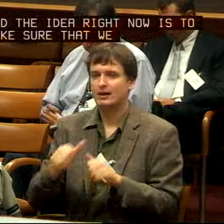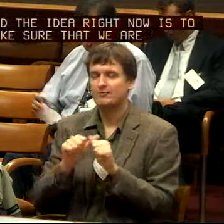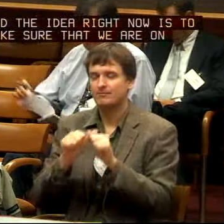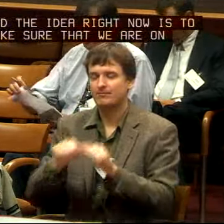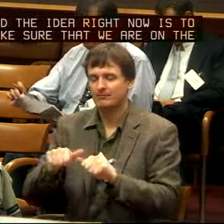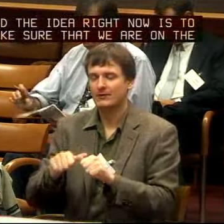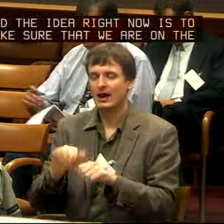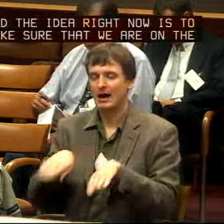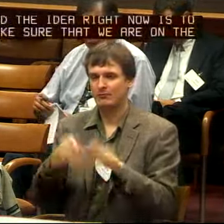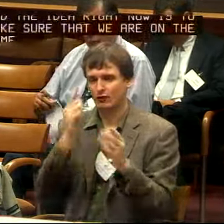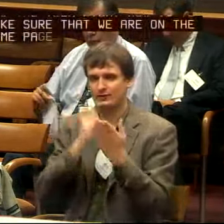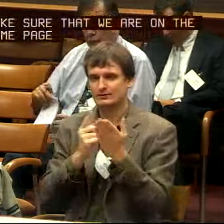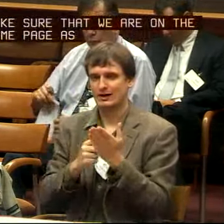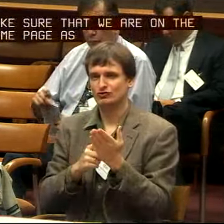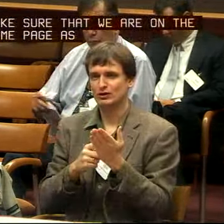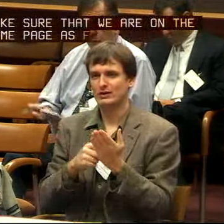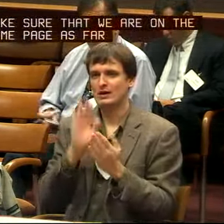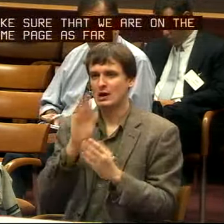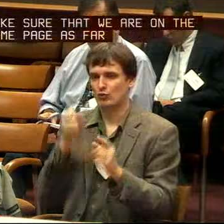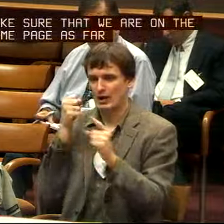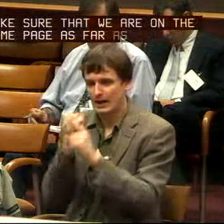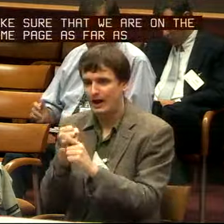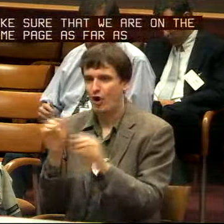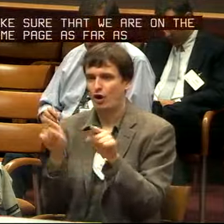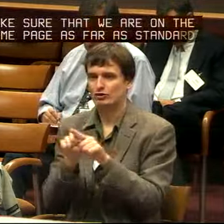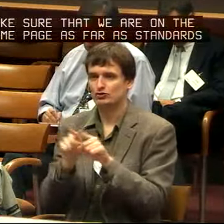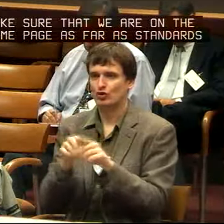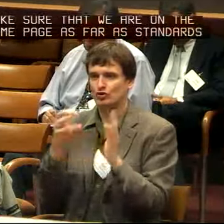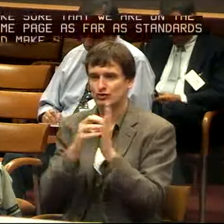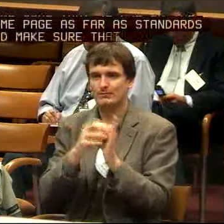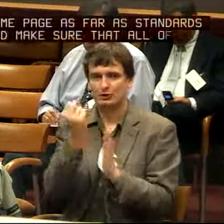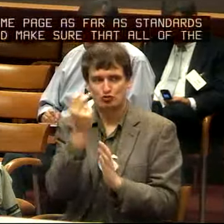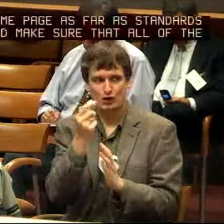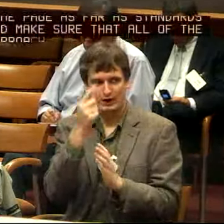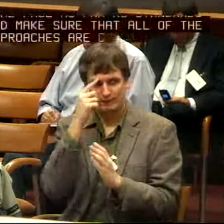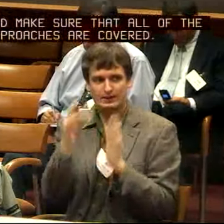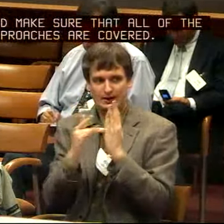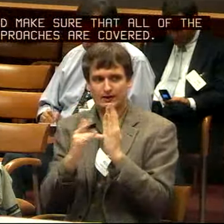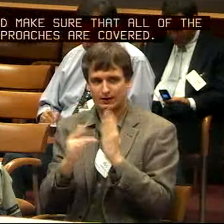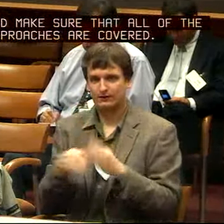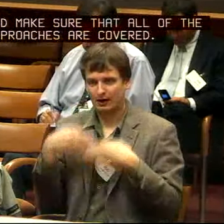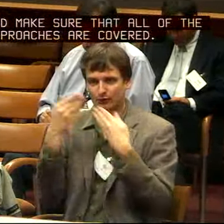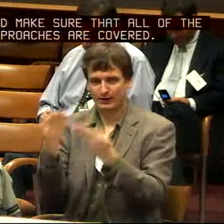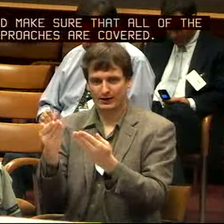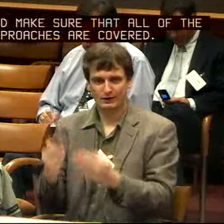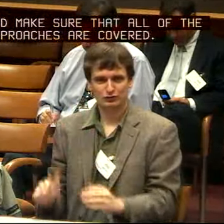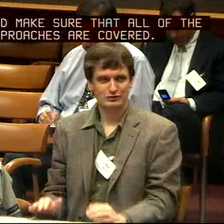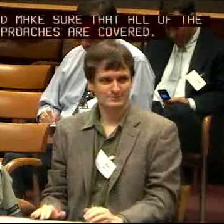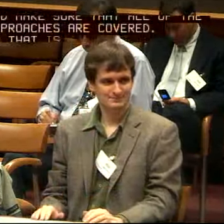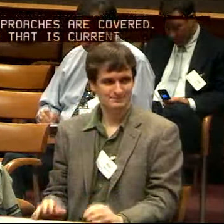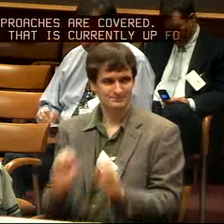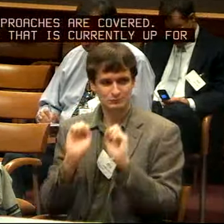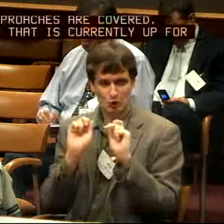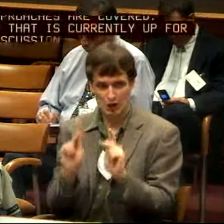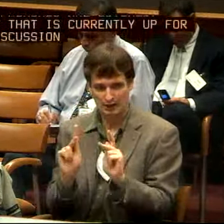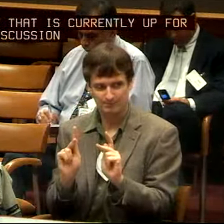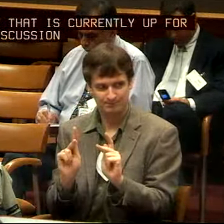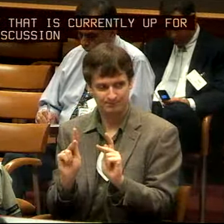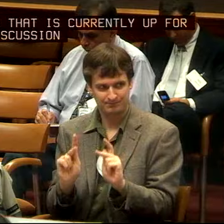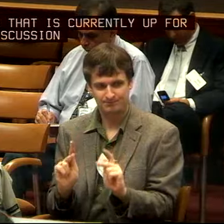approaches are covered. So that's currently up for discussion, and that's what we want for Chapter 12 are